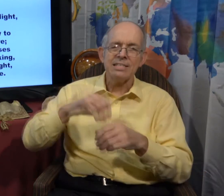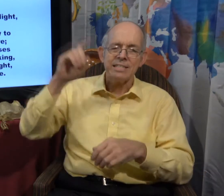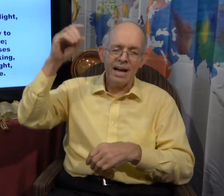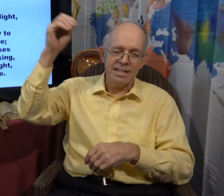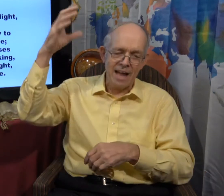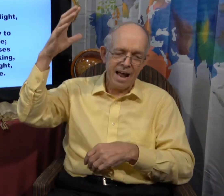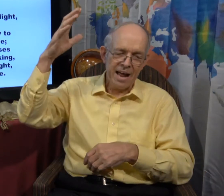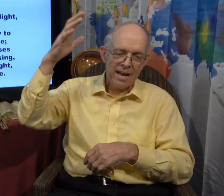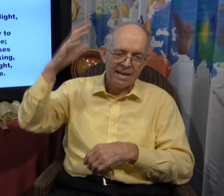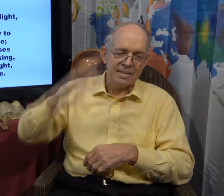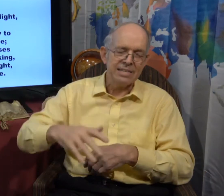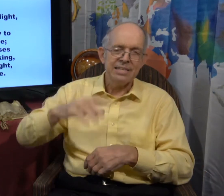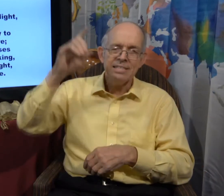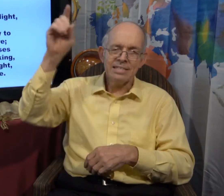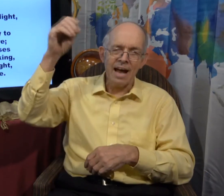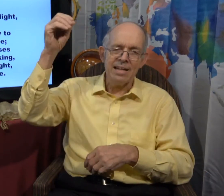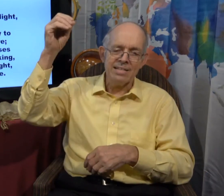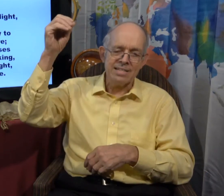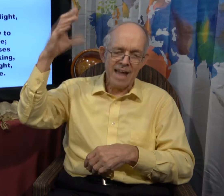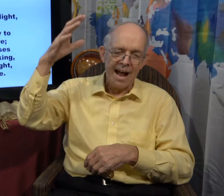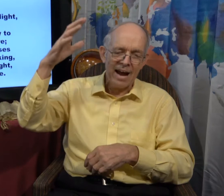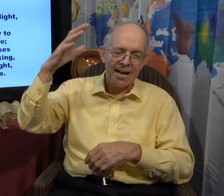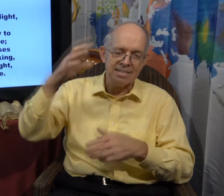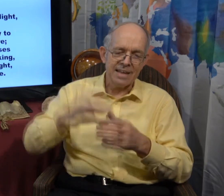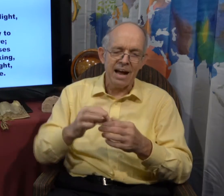the light, sunlight I've